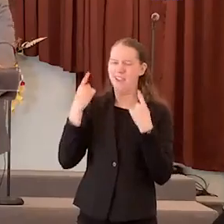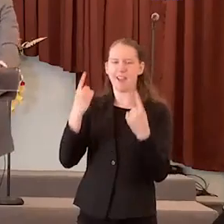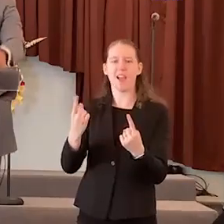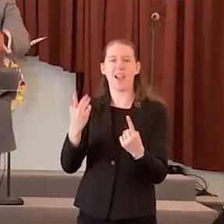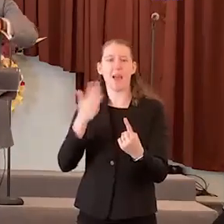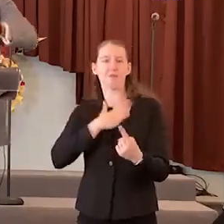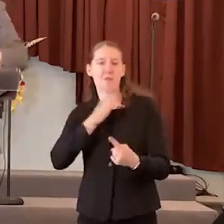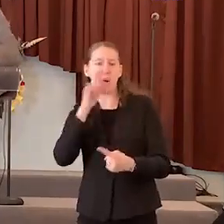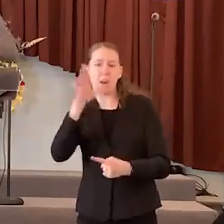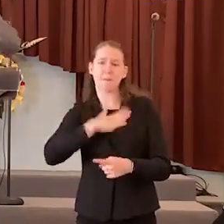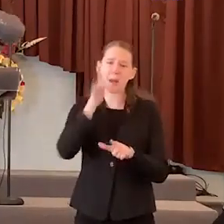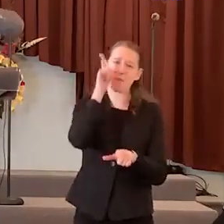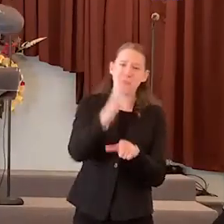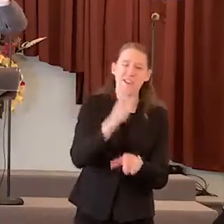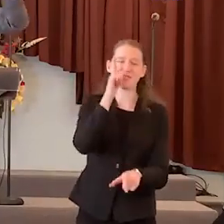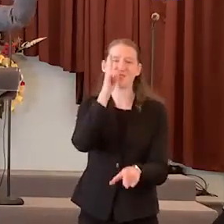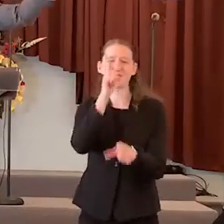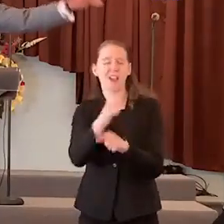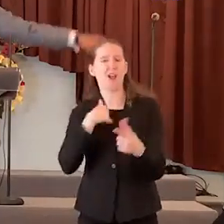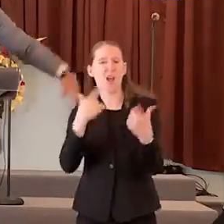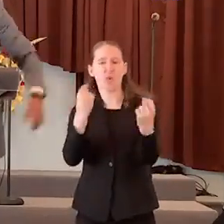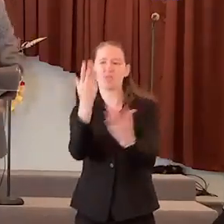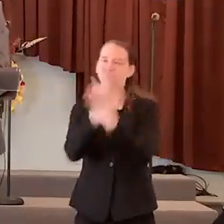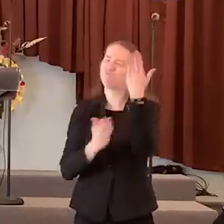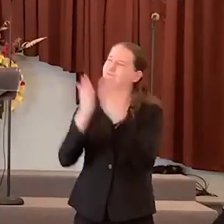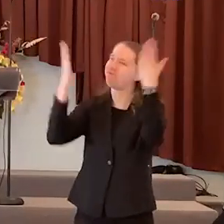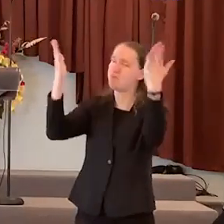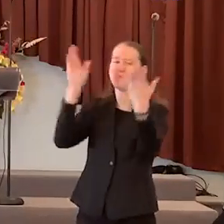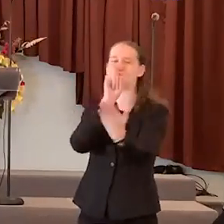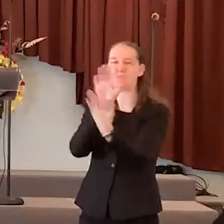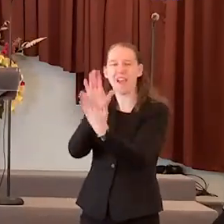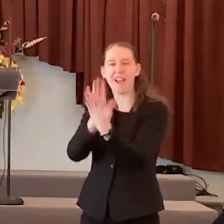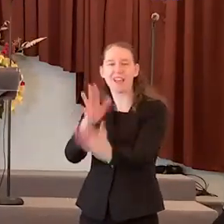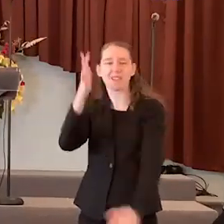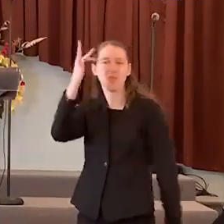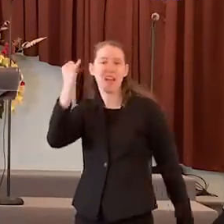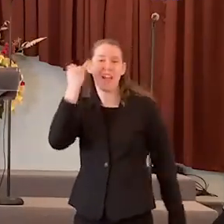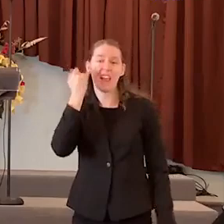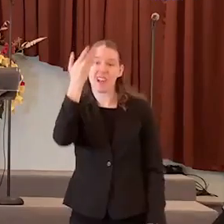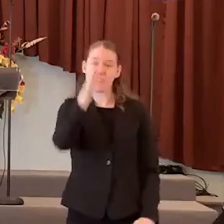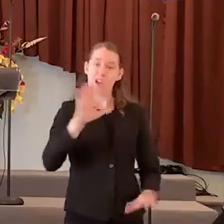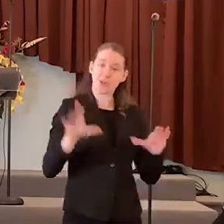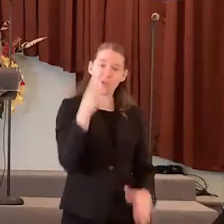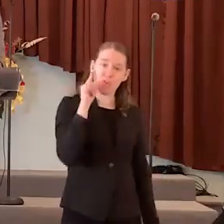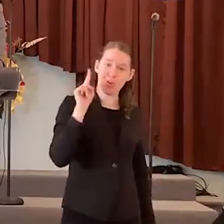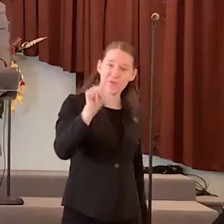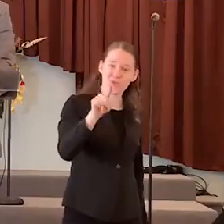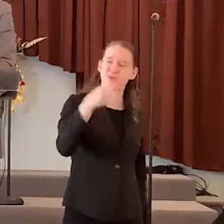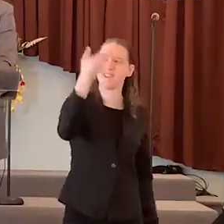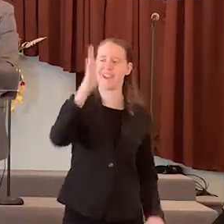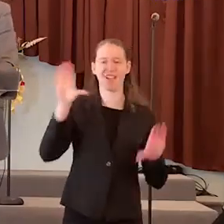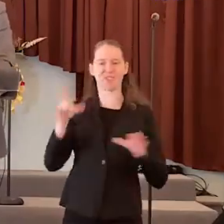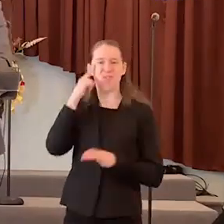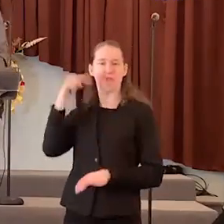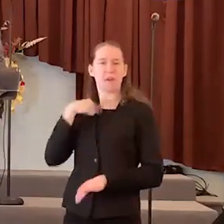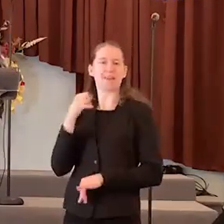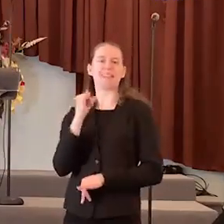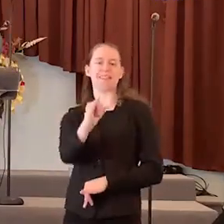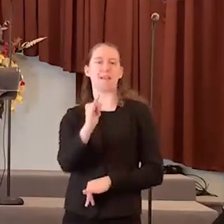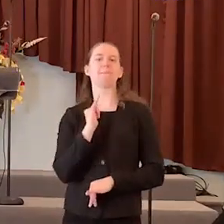and my sister, all I can do is lift my hand and praise him. Because if God can do it for you, then God can do it for me.